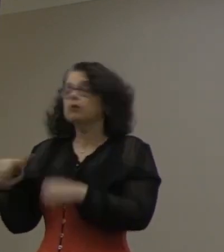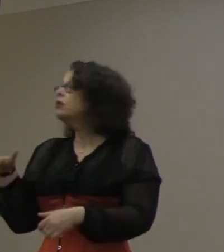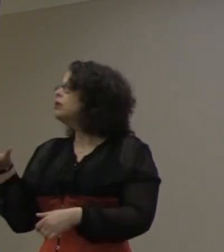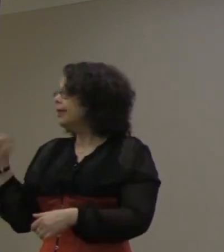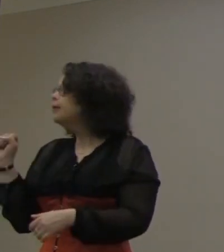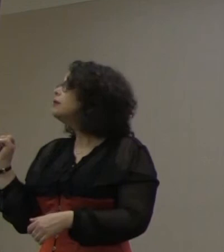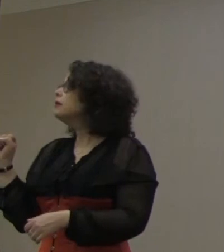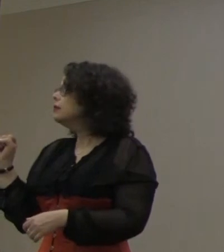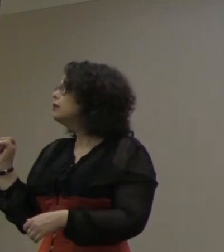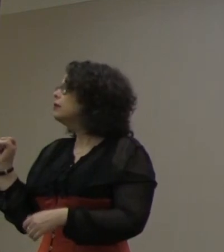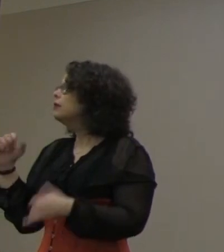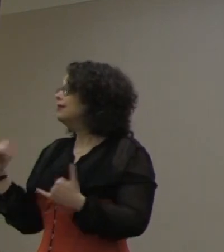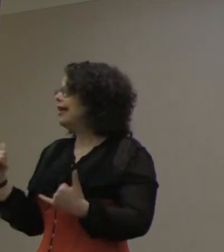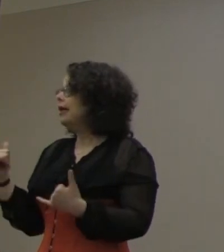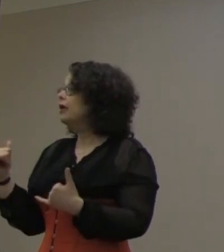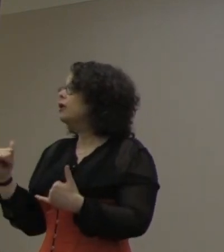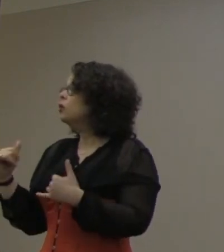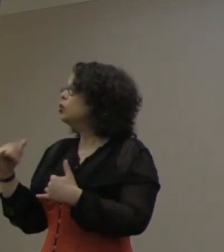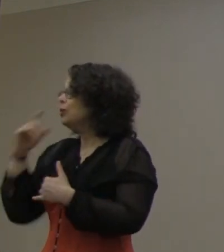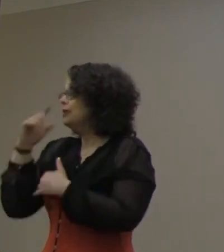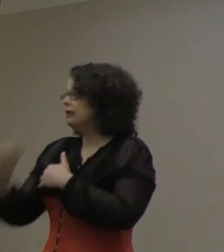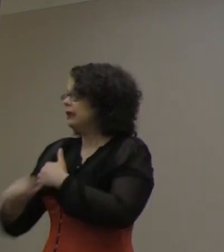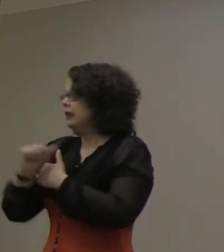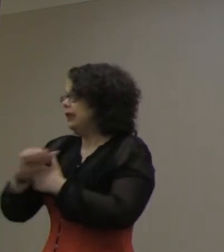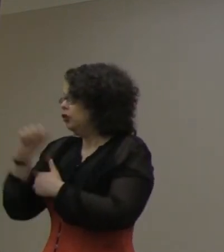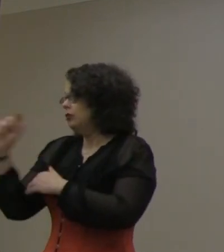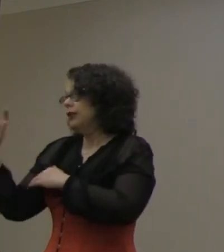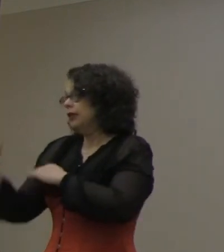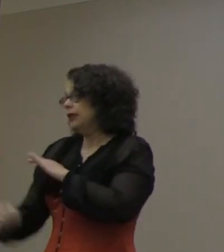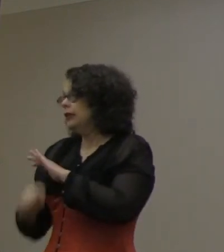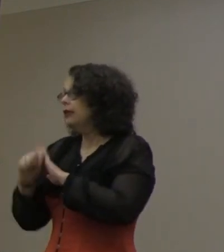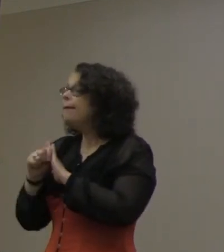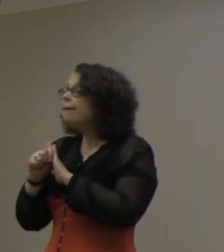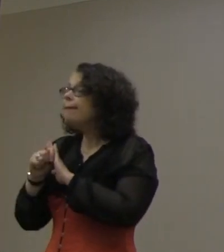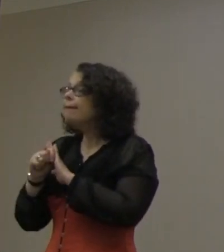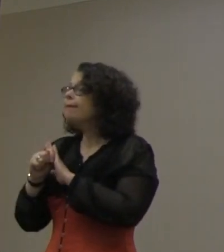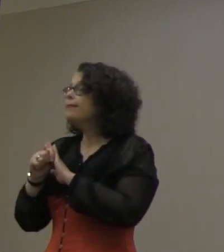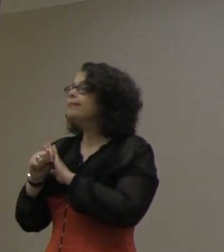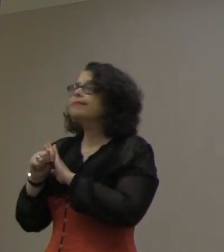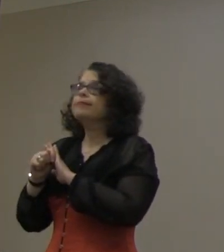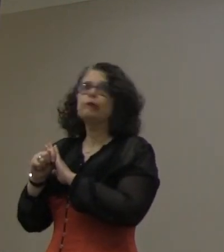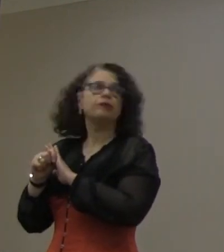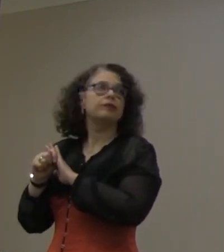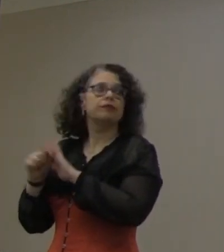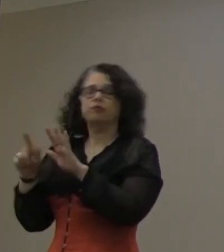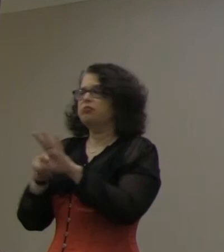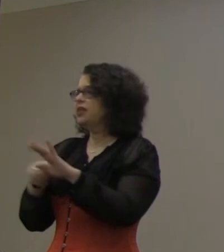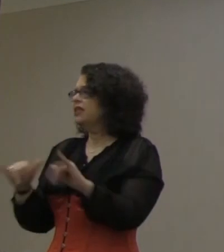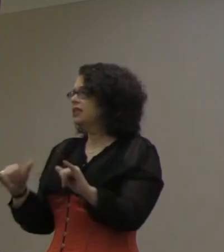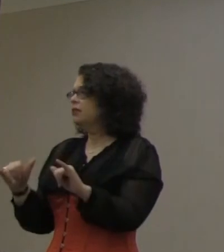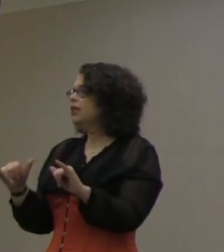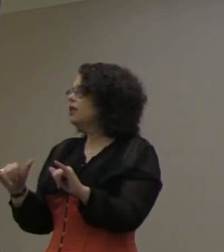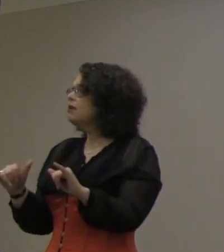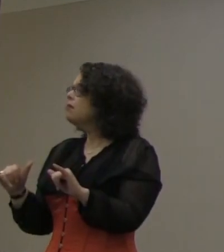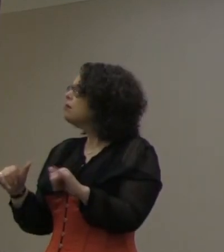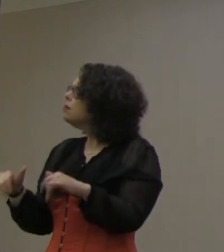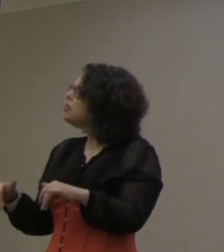Yes, these are dangerous days, but also not ones without